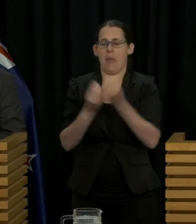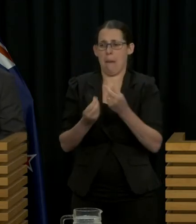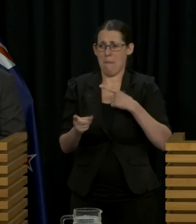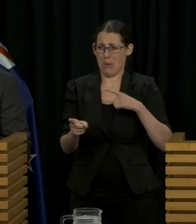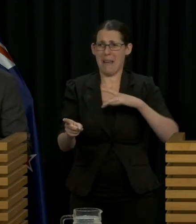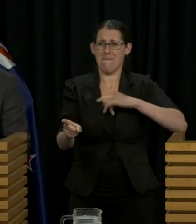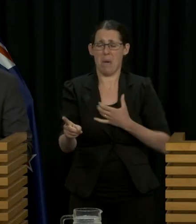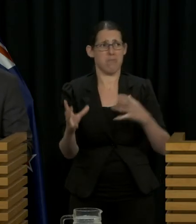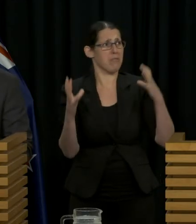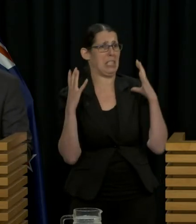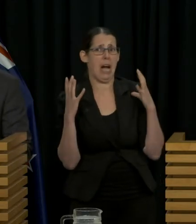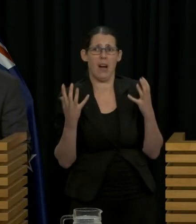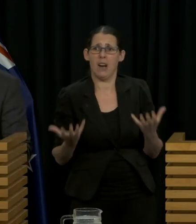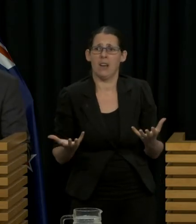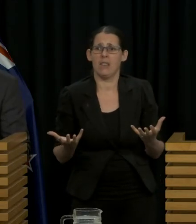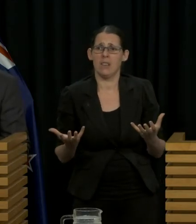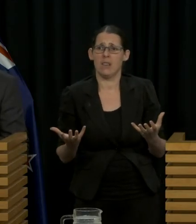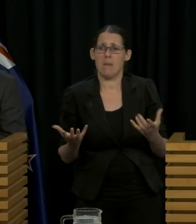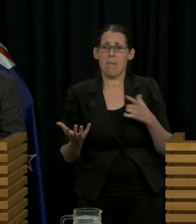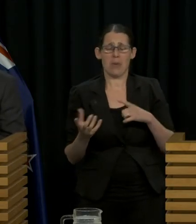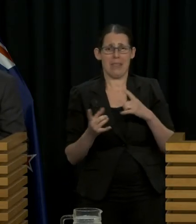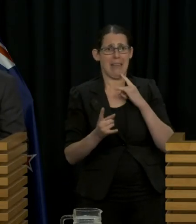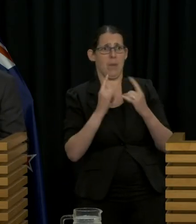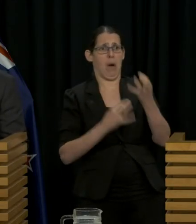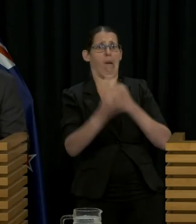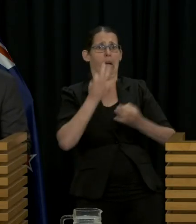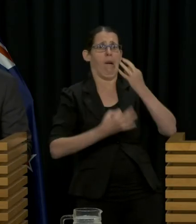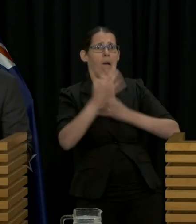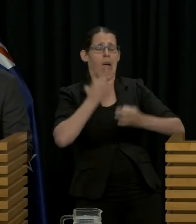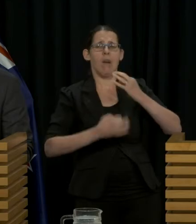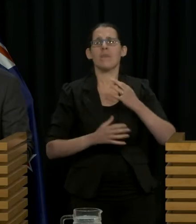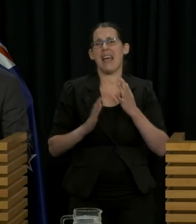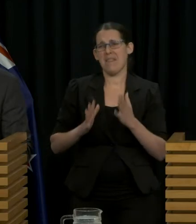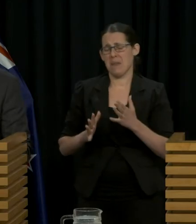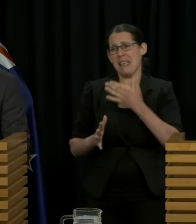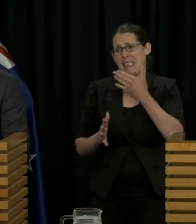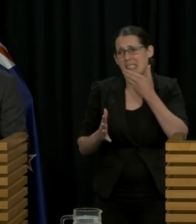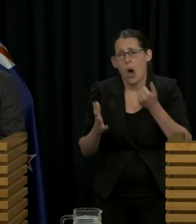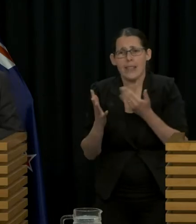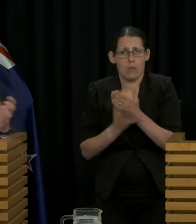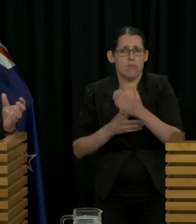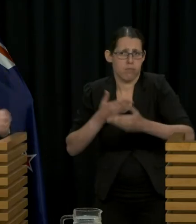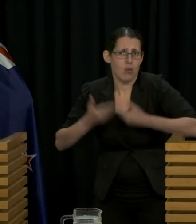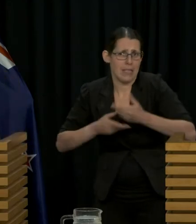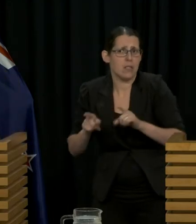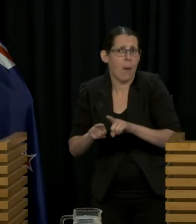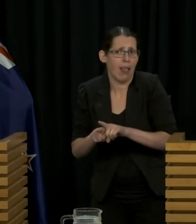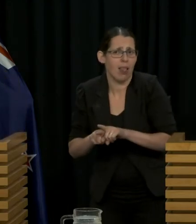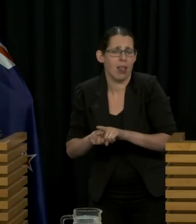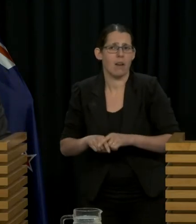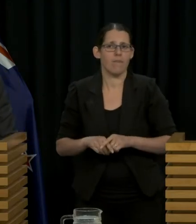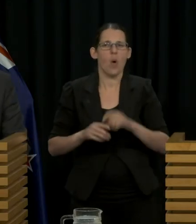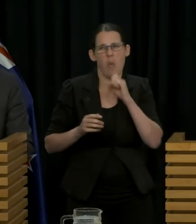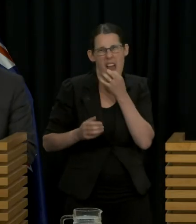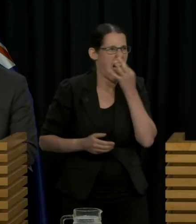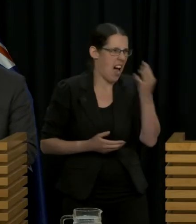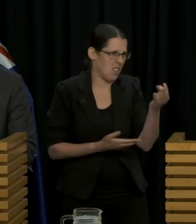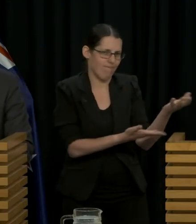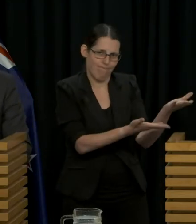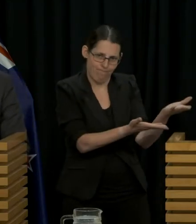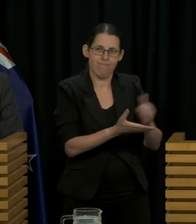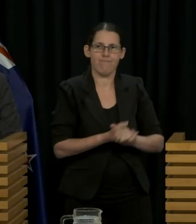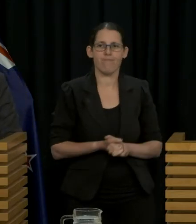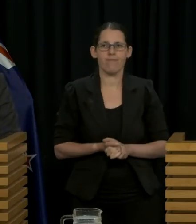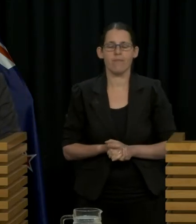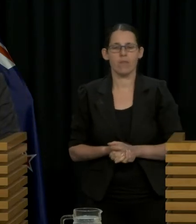amount of pressure when they're being interviewed, and we have to show a little bit of humanity in that process as well. But I'll ask the Director General to comment too. Thanks, Minister. And